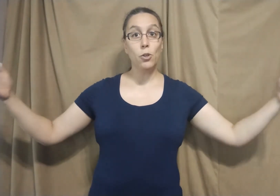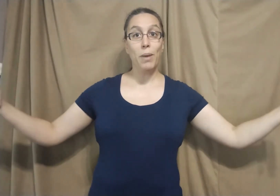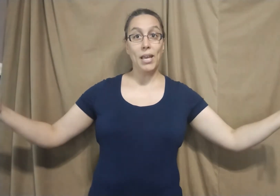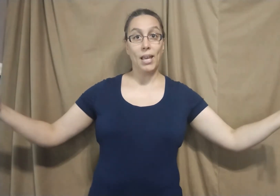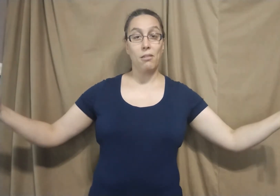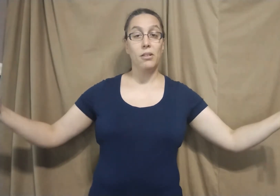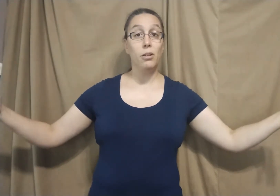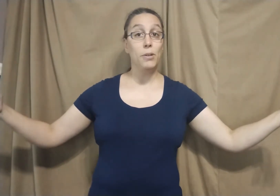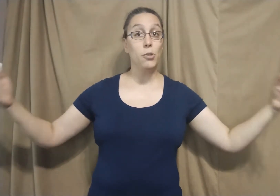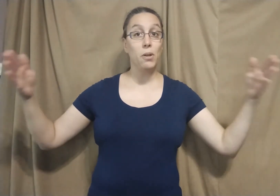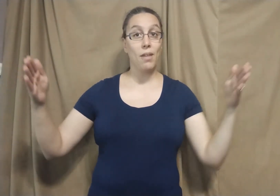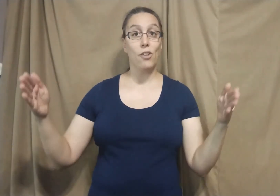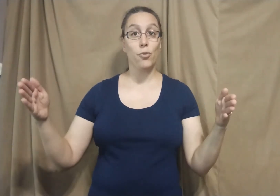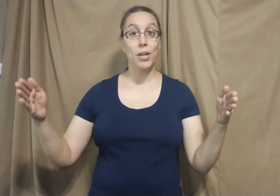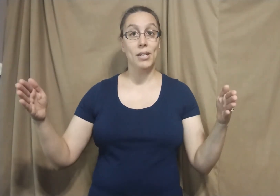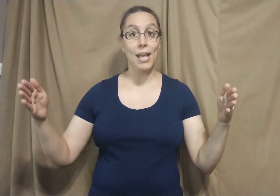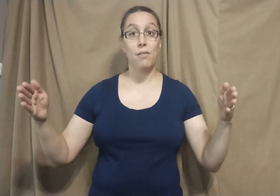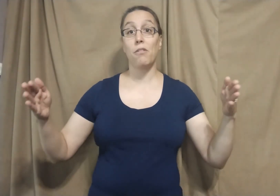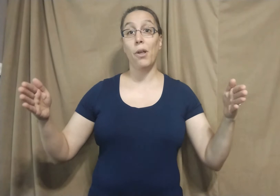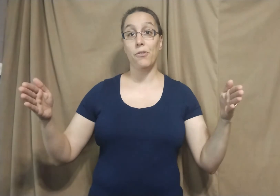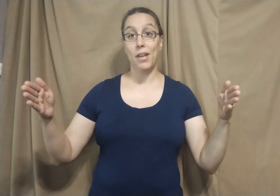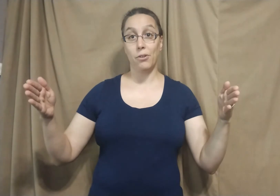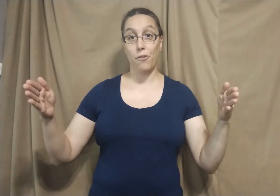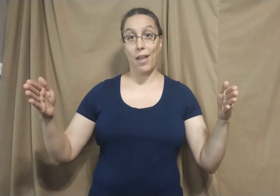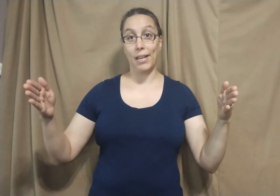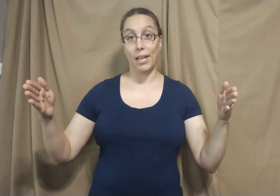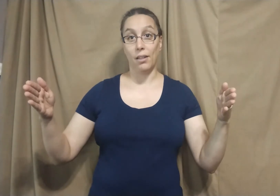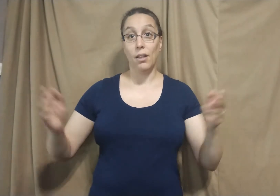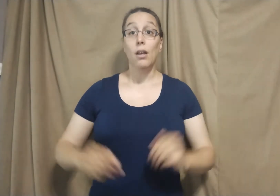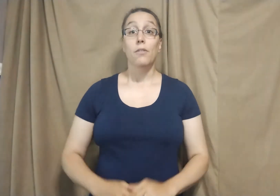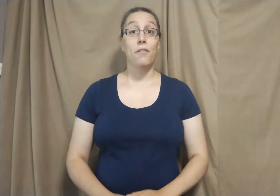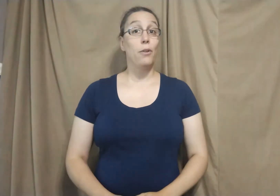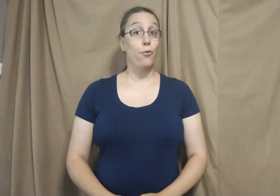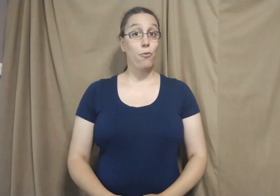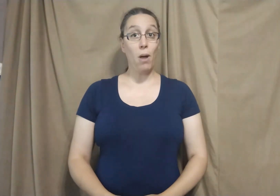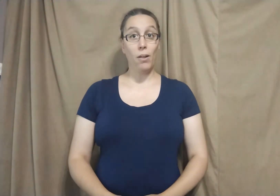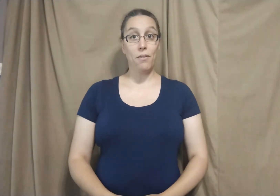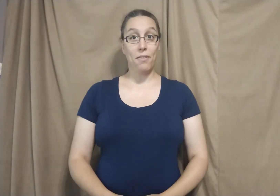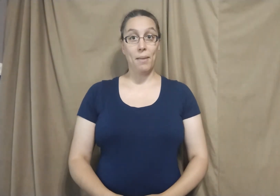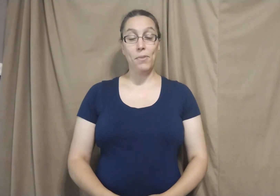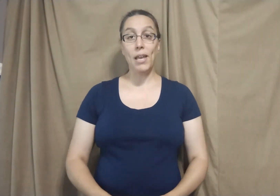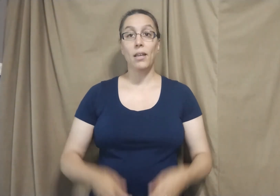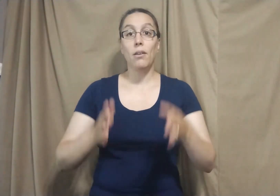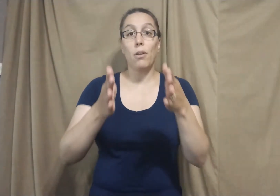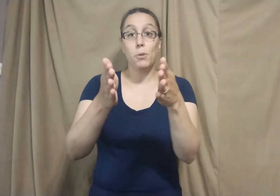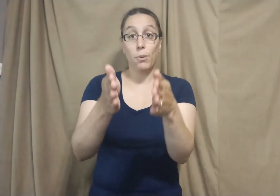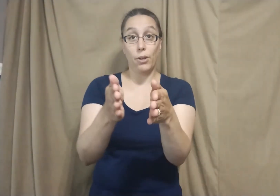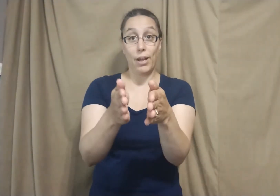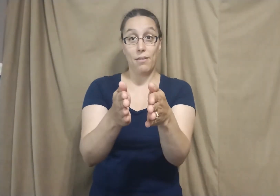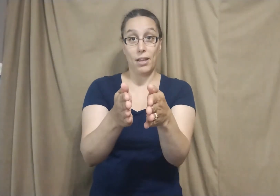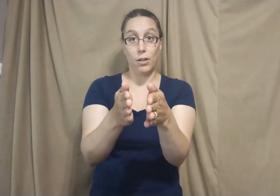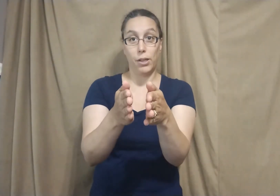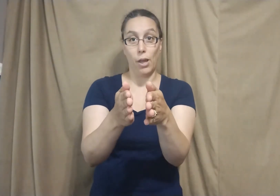big, it gets a little bit too exaggerated and it slows down your signing. The sign for small is the same thing, except you bring your hands in